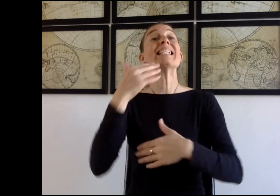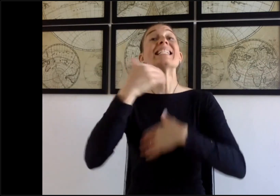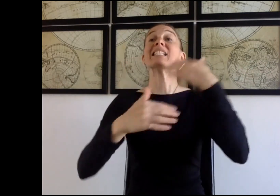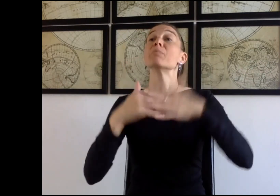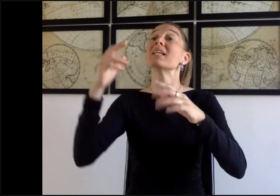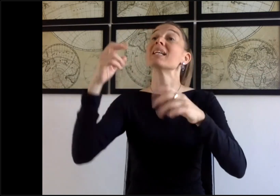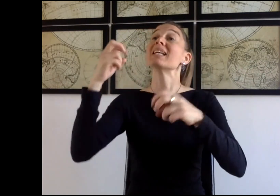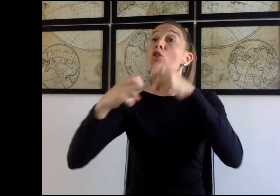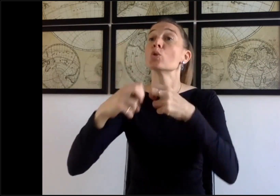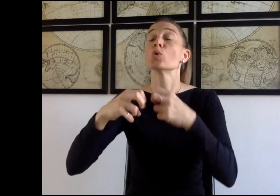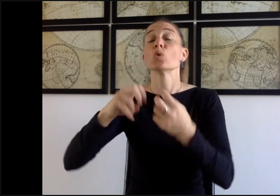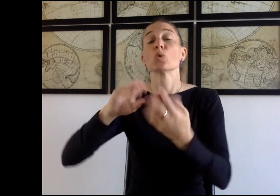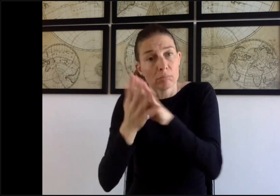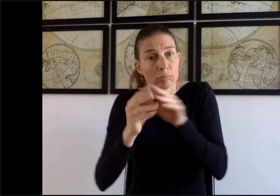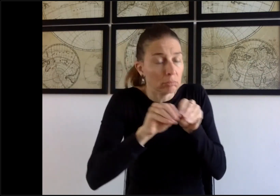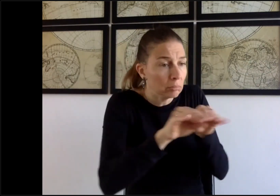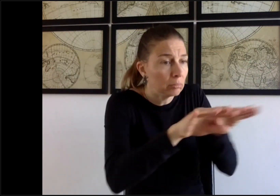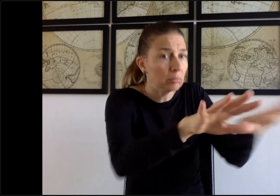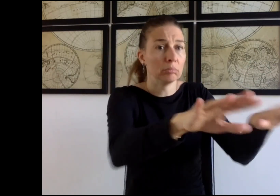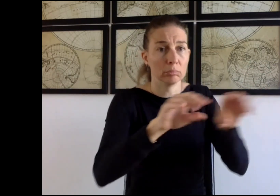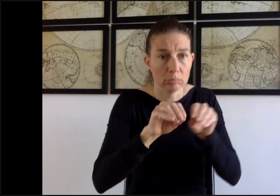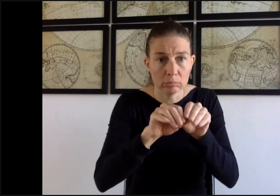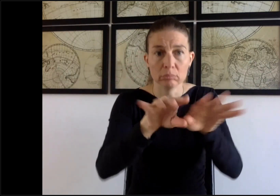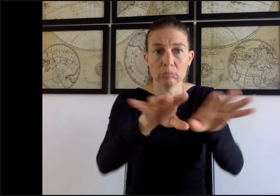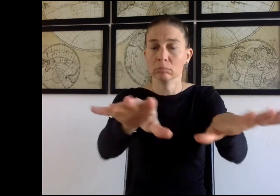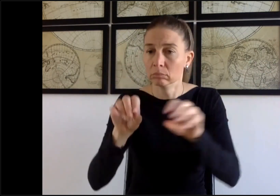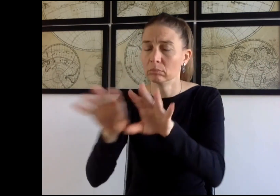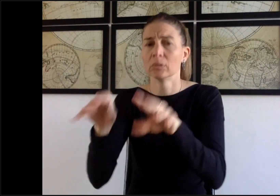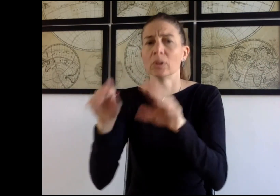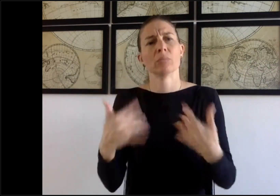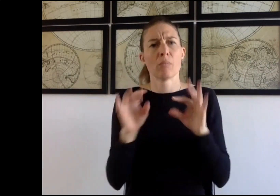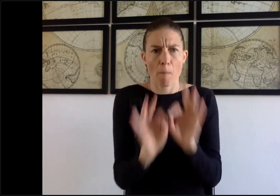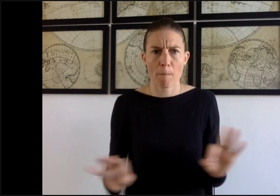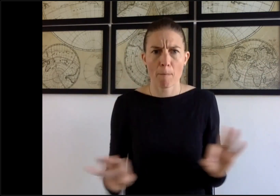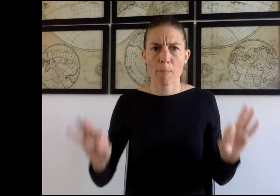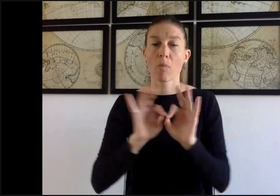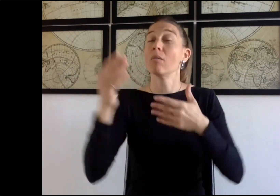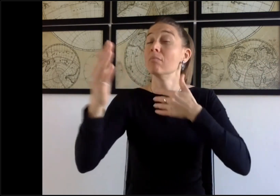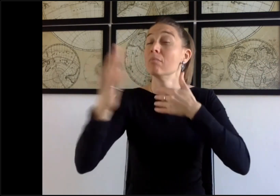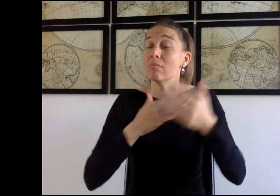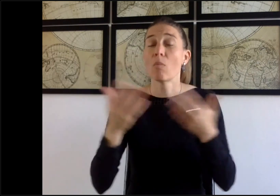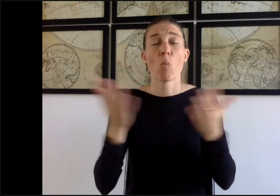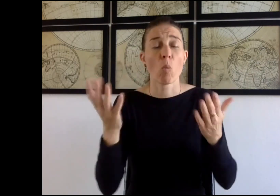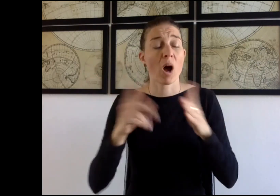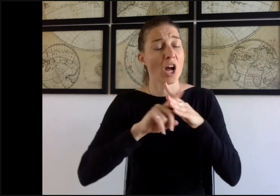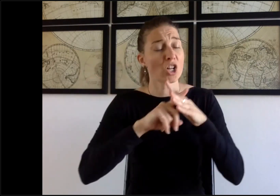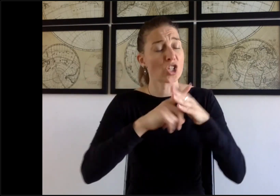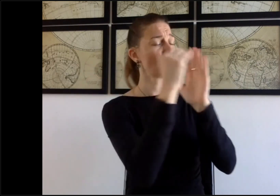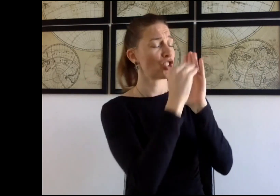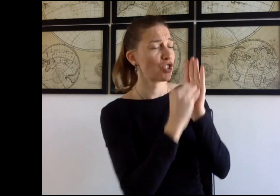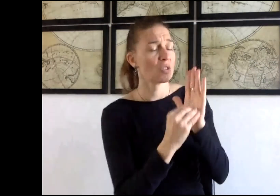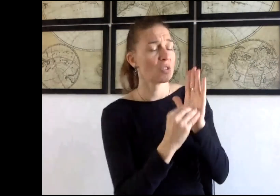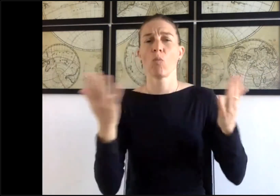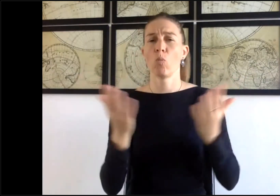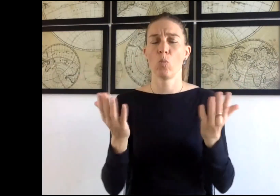agenda. This is very, very important so that every initiative, every law, every piece of legislation is going to